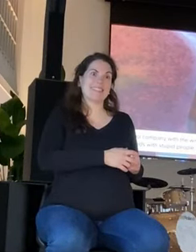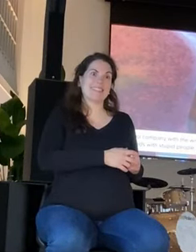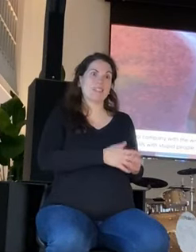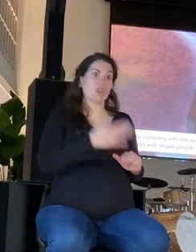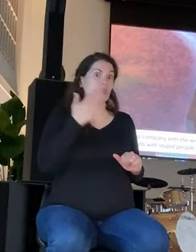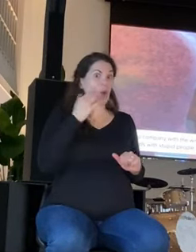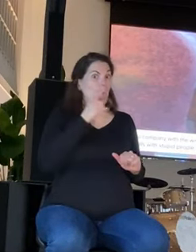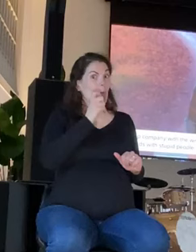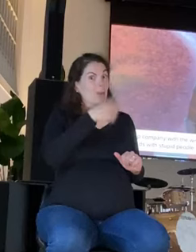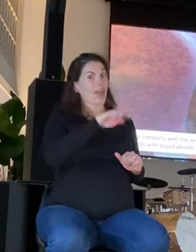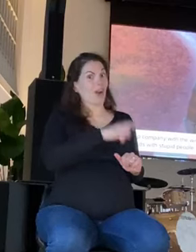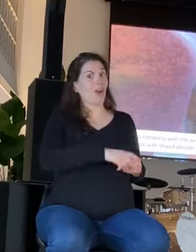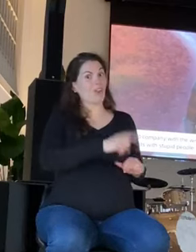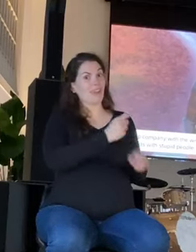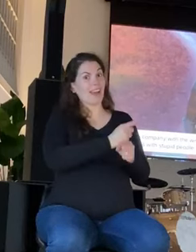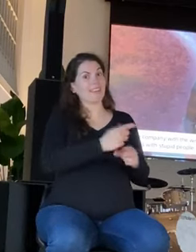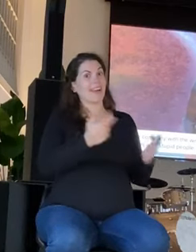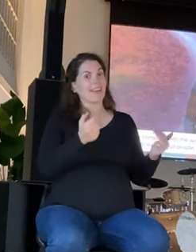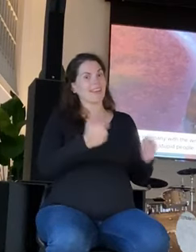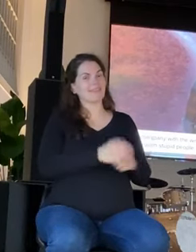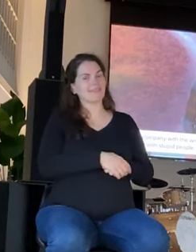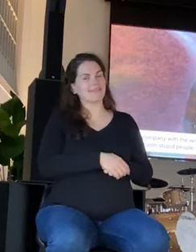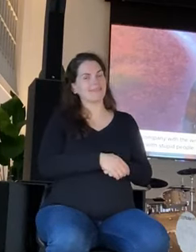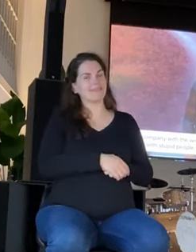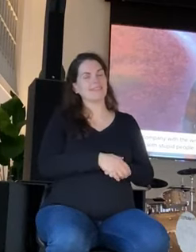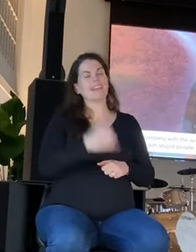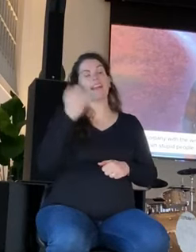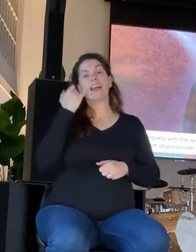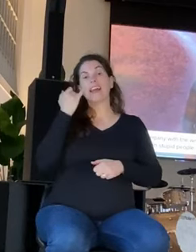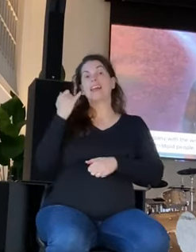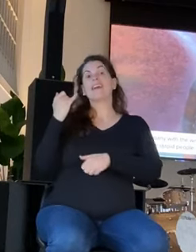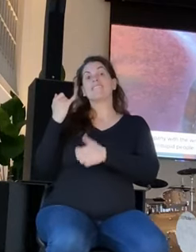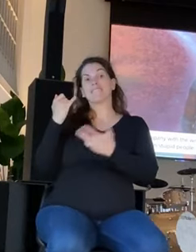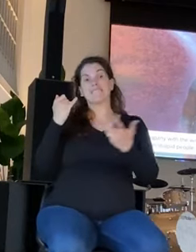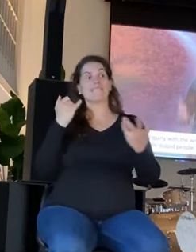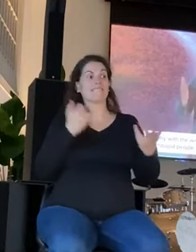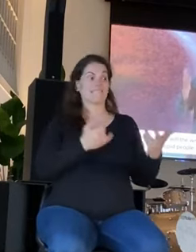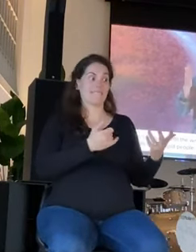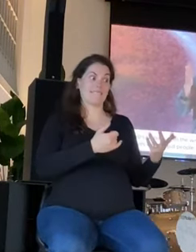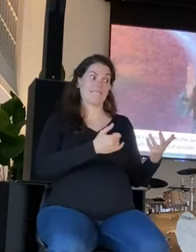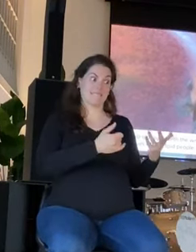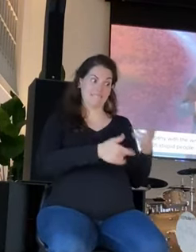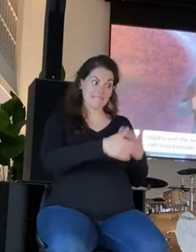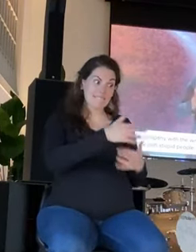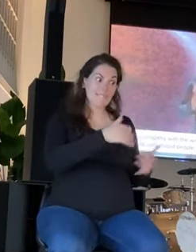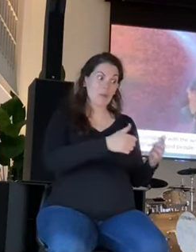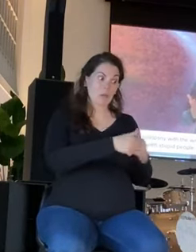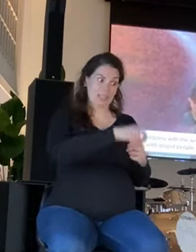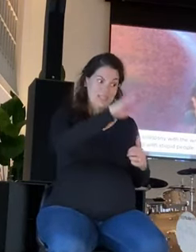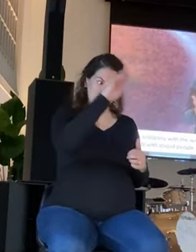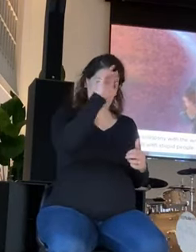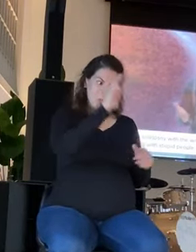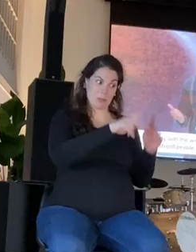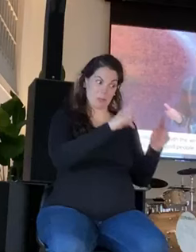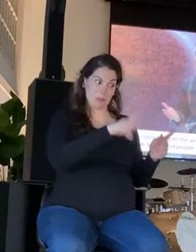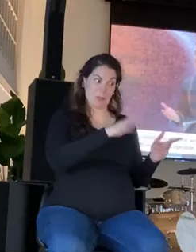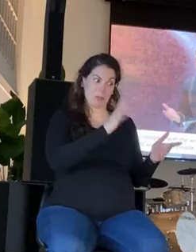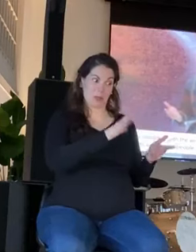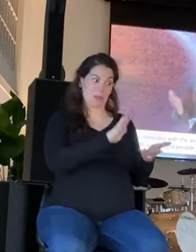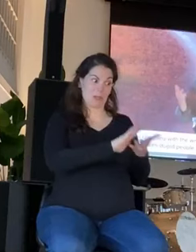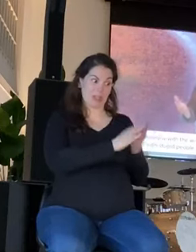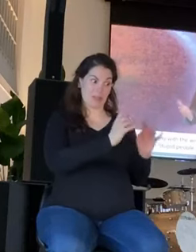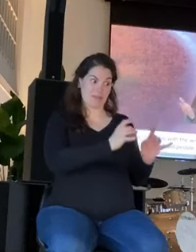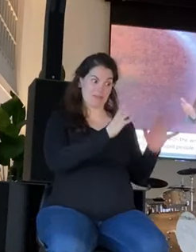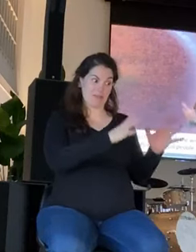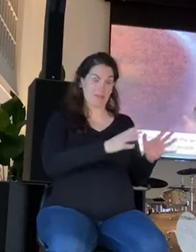you know who they are, right? If you make friends and keep friends with stupid, you will be ruined. The way we say it around here,